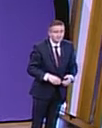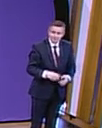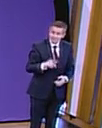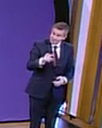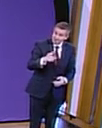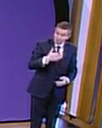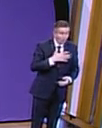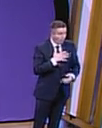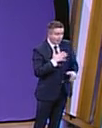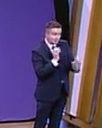Well,